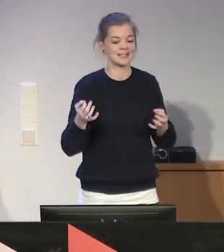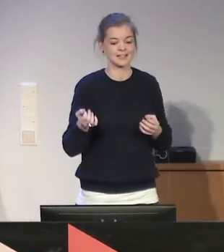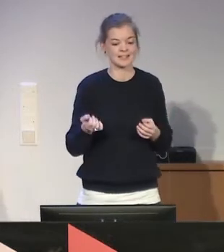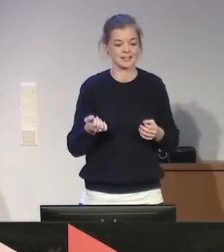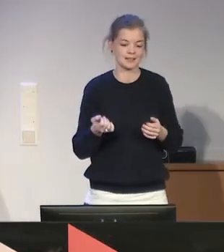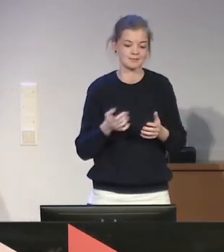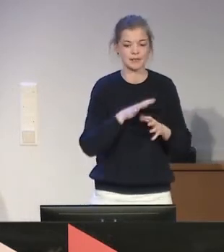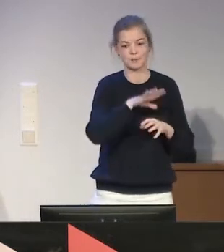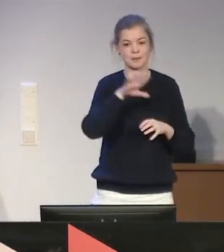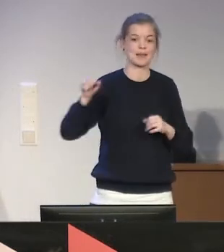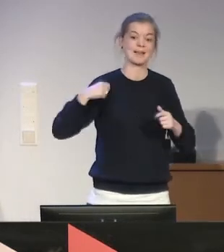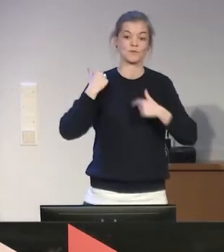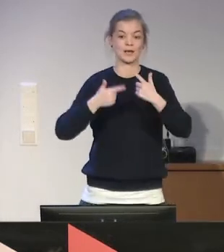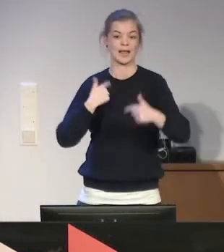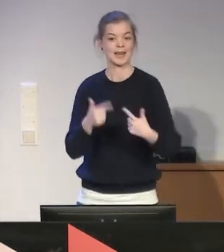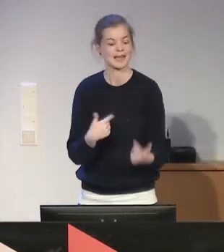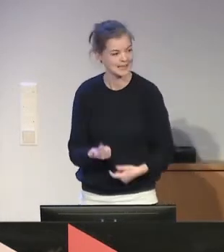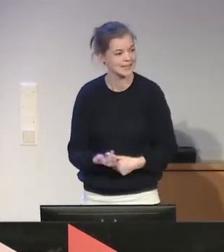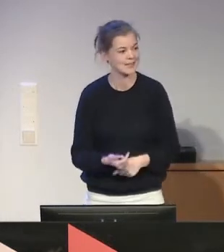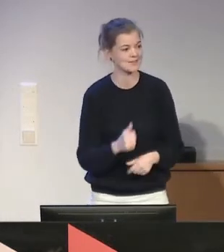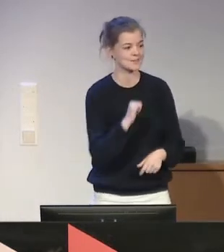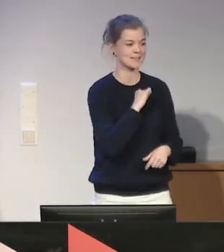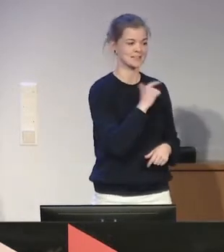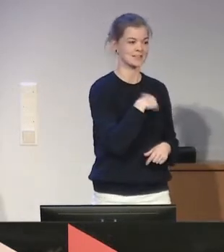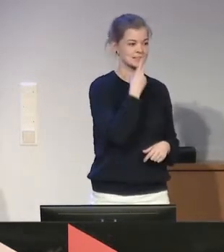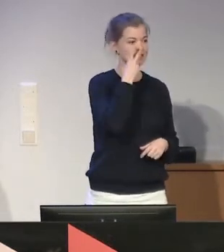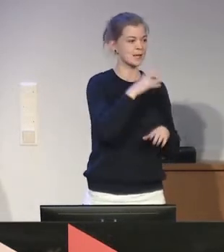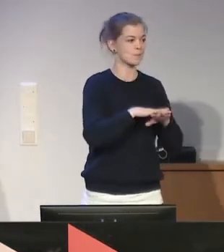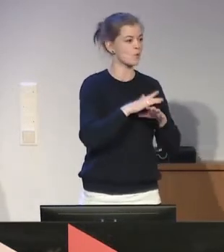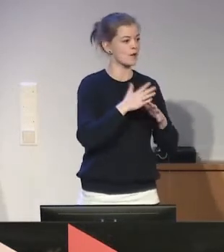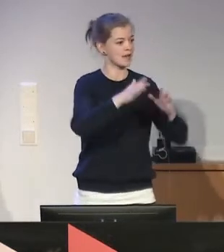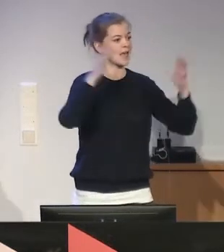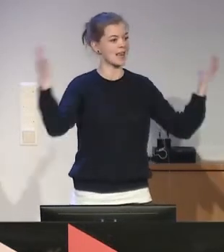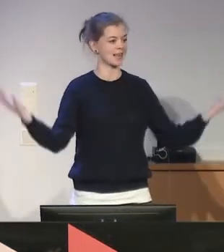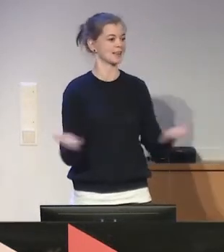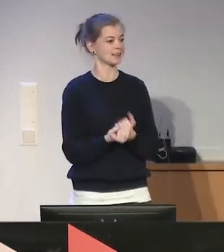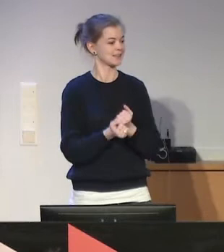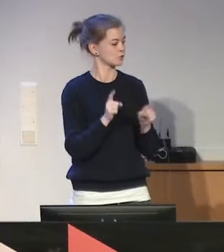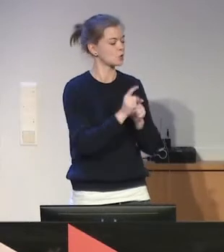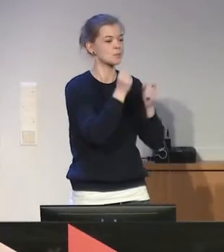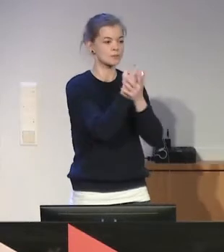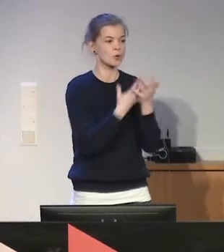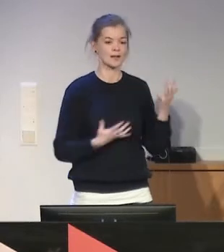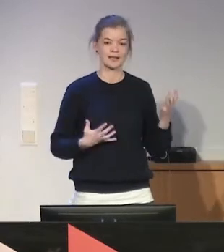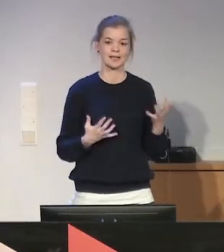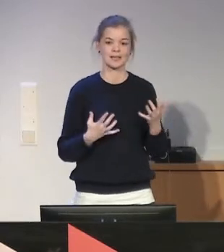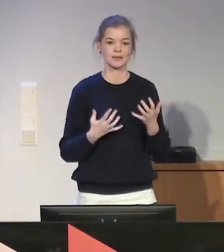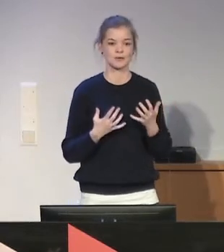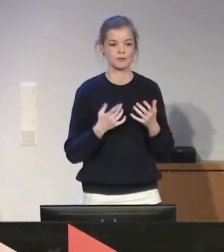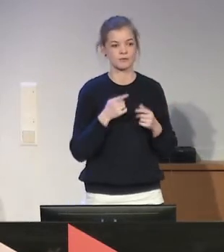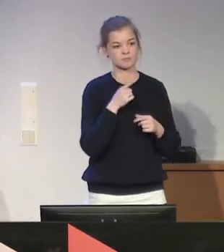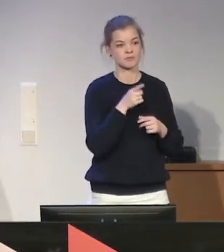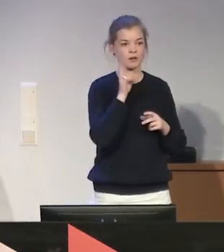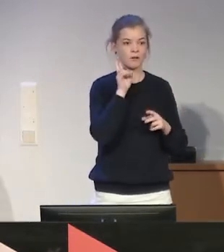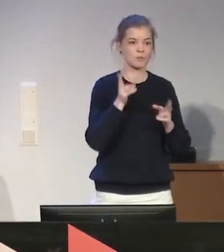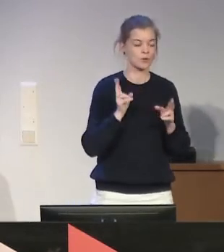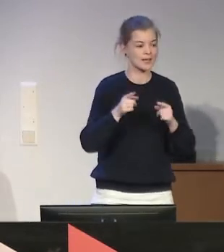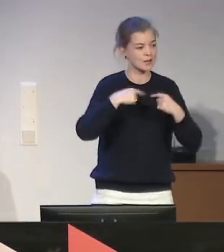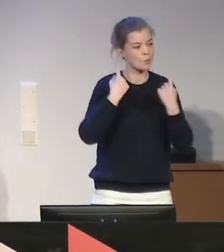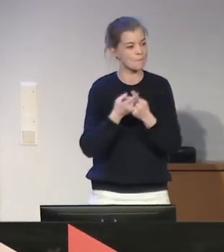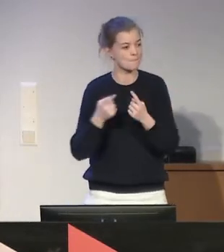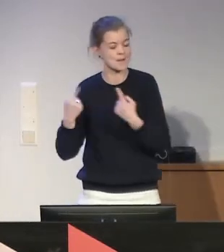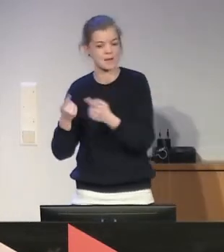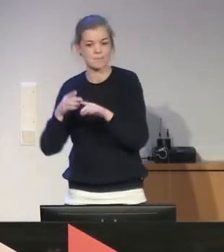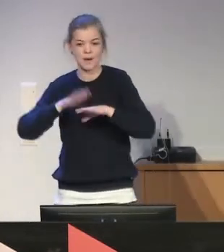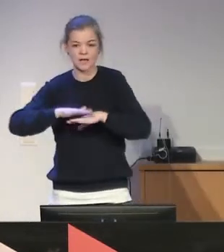They are actually saying many things, and we should see those as important, and to get kind of the whole picture, to understand